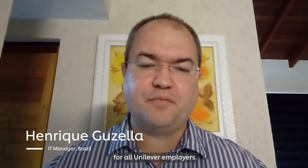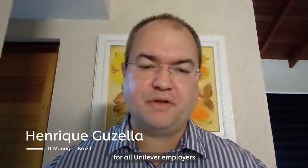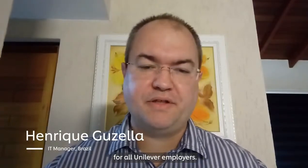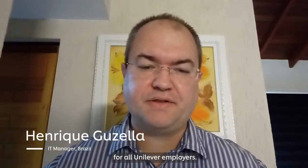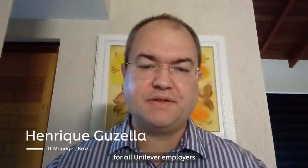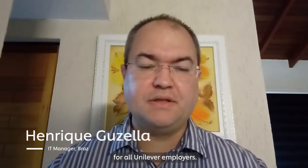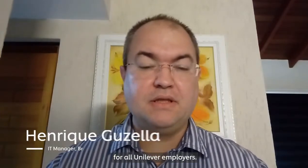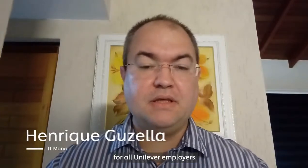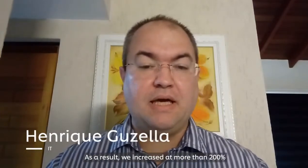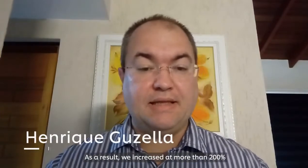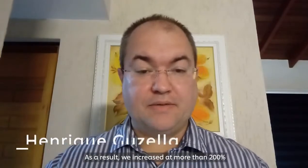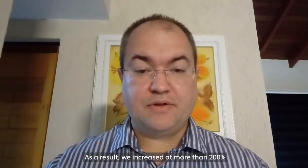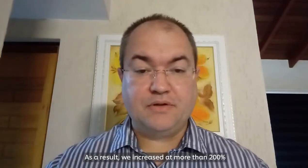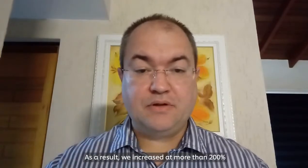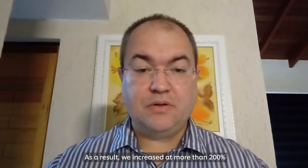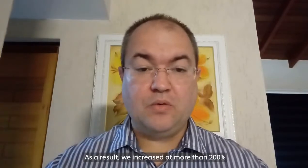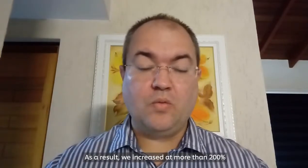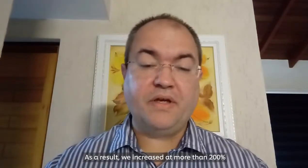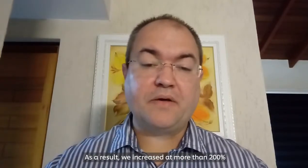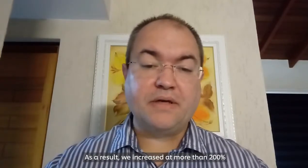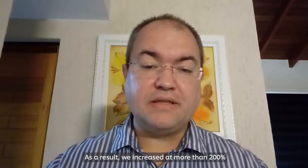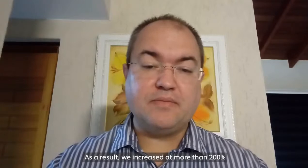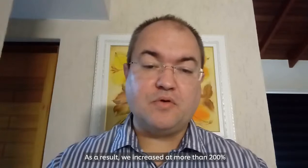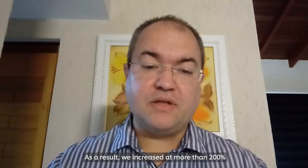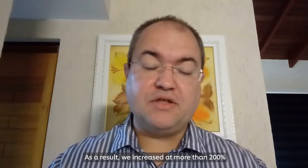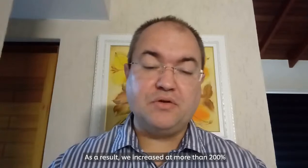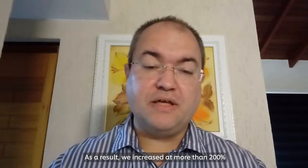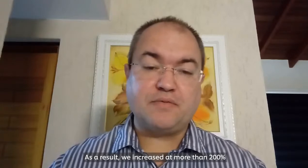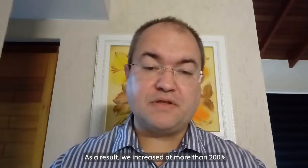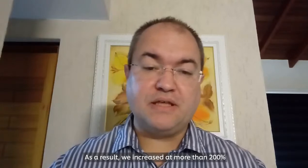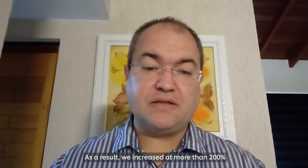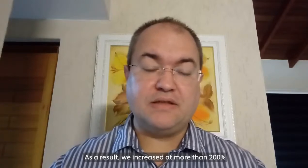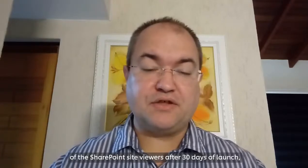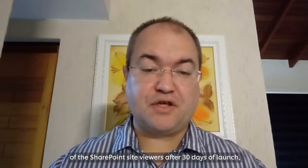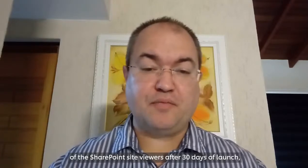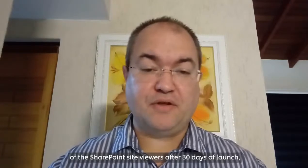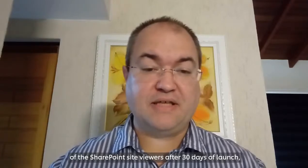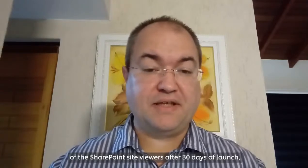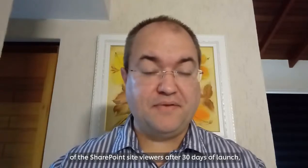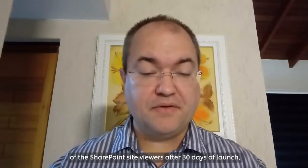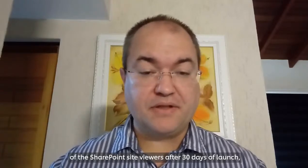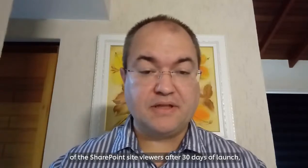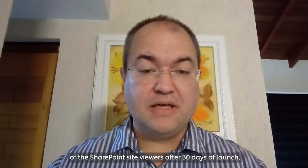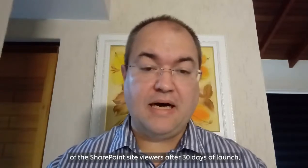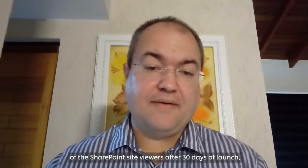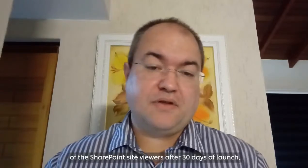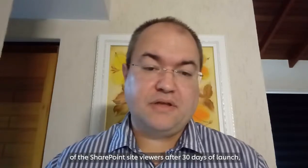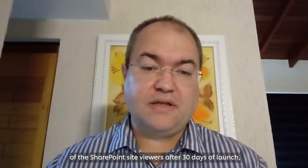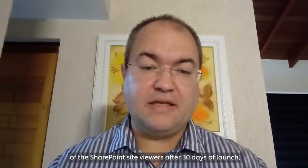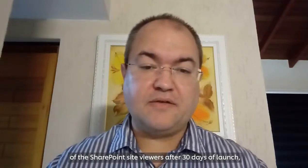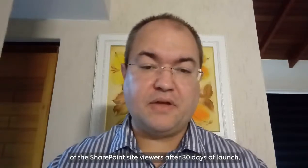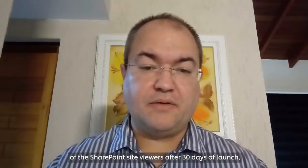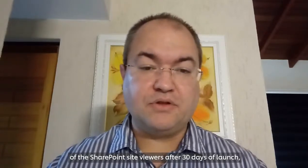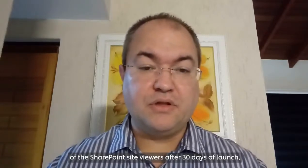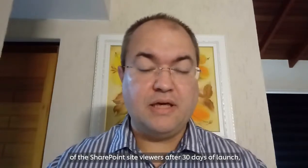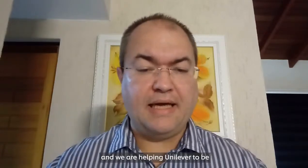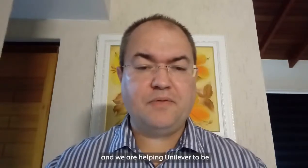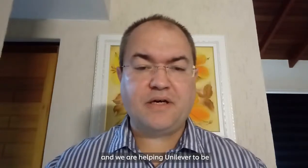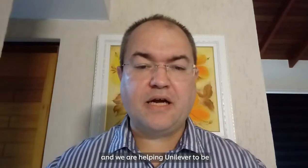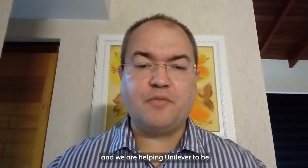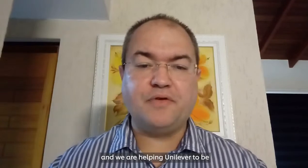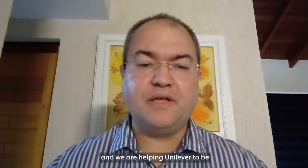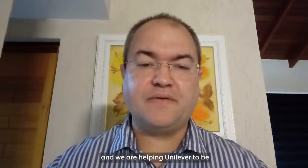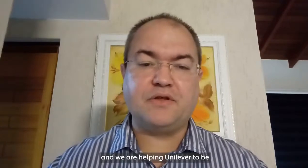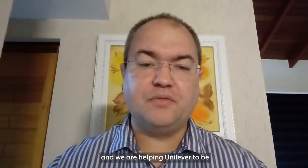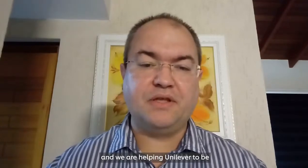all Unilever employees. As a result, we increased more than 200% the SharePoint site viewers after 30 days of launch,